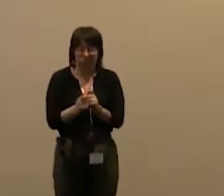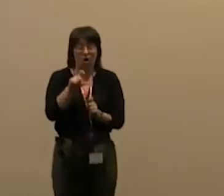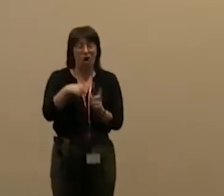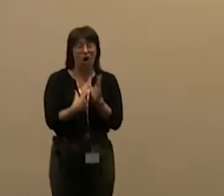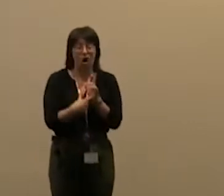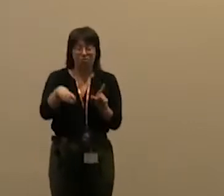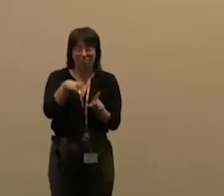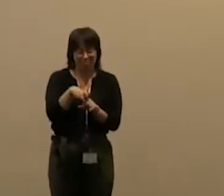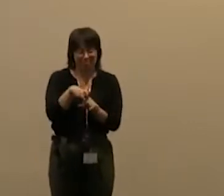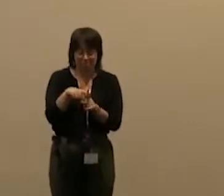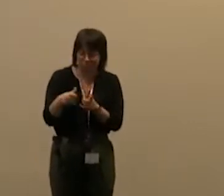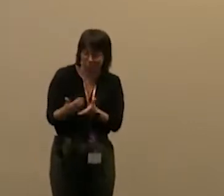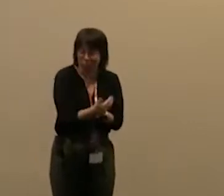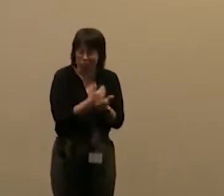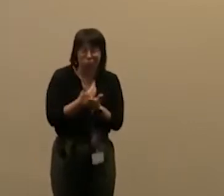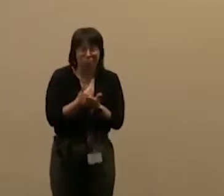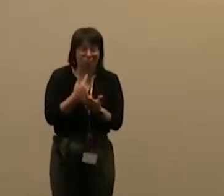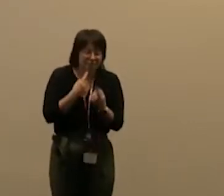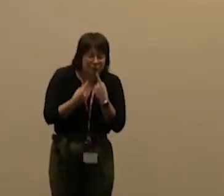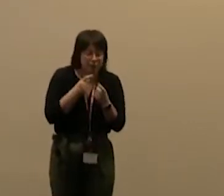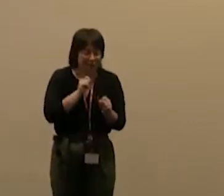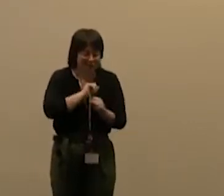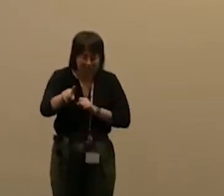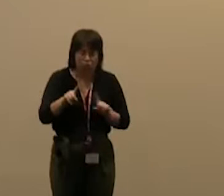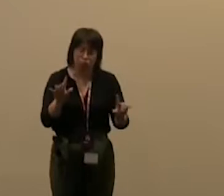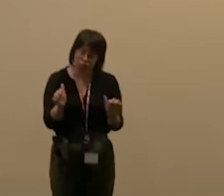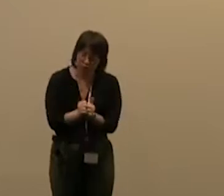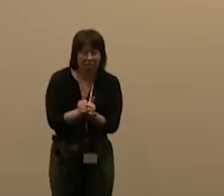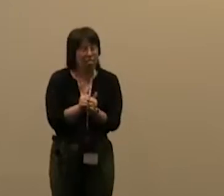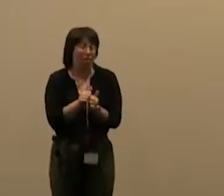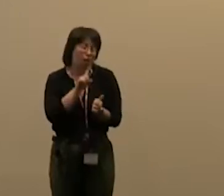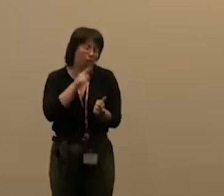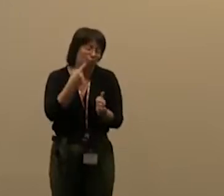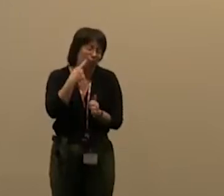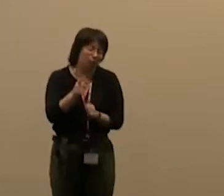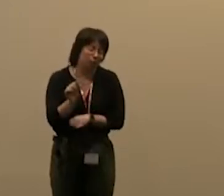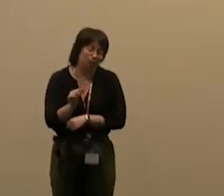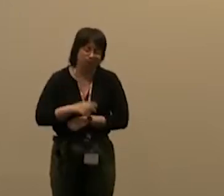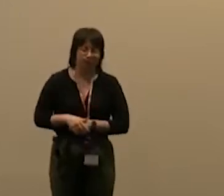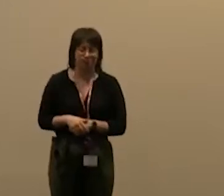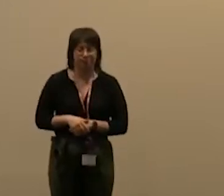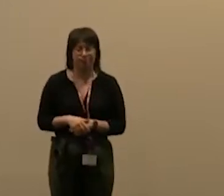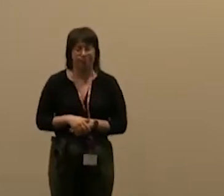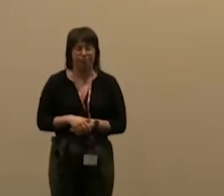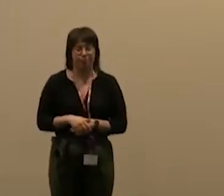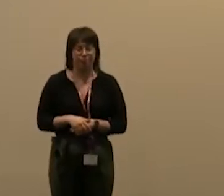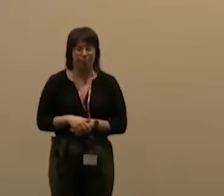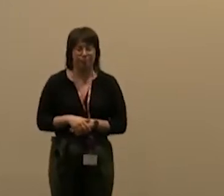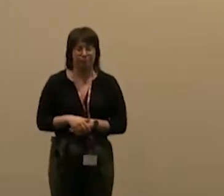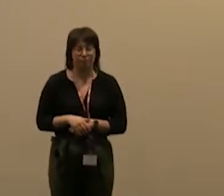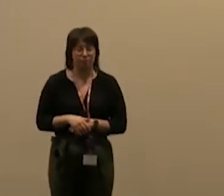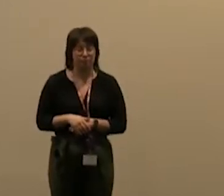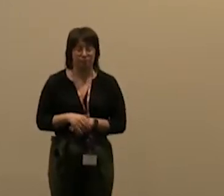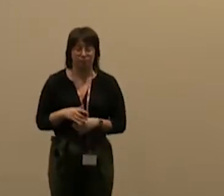great way to collect inputs and send and do things like approvals, which I'll be showing you here in a little bit. And